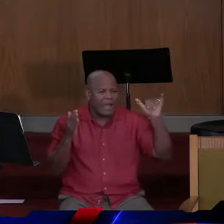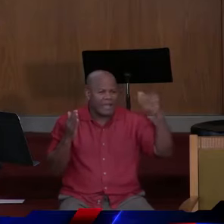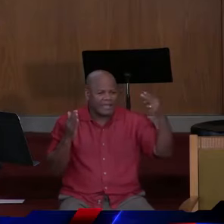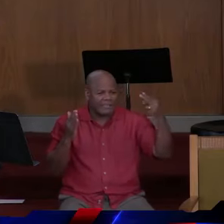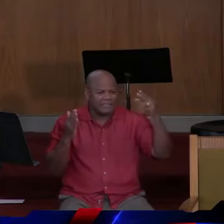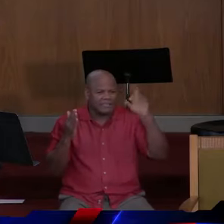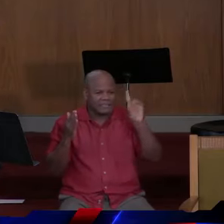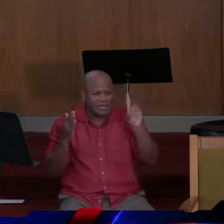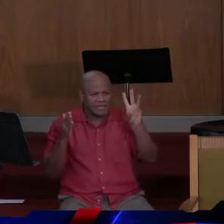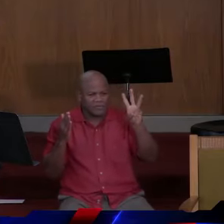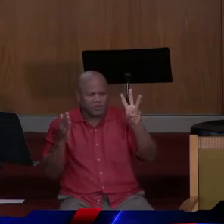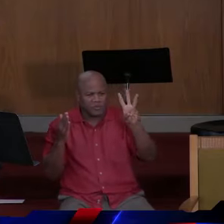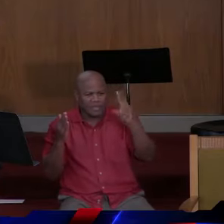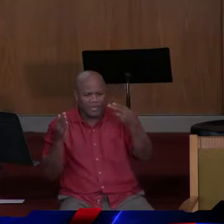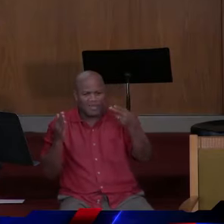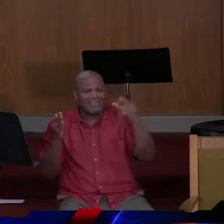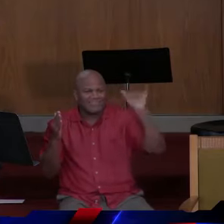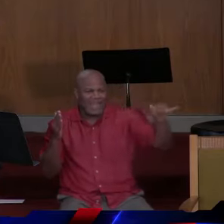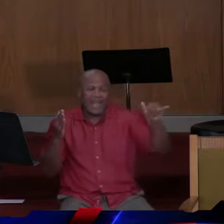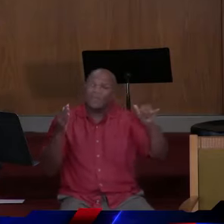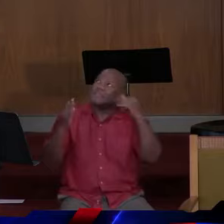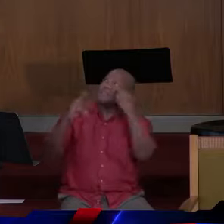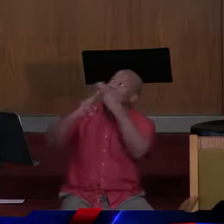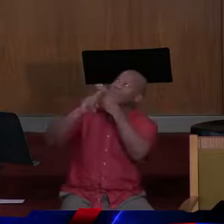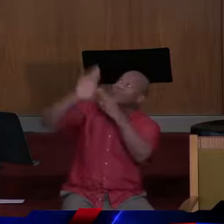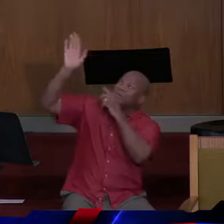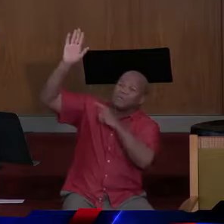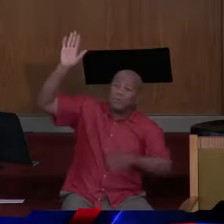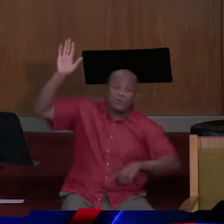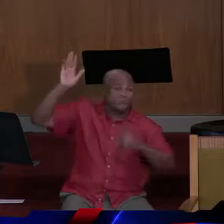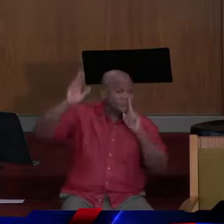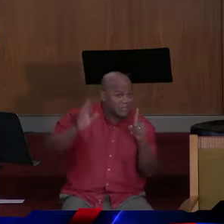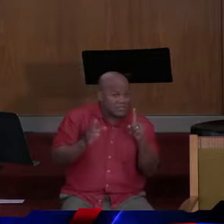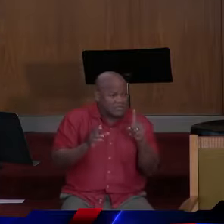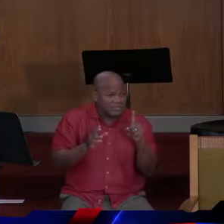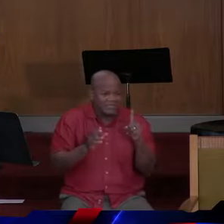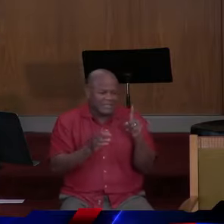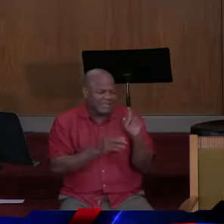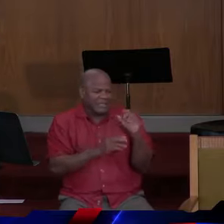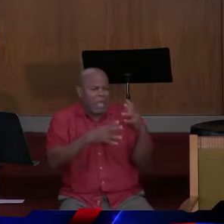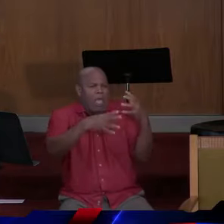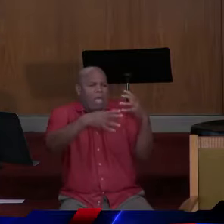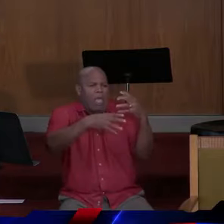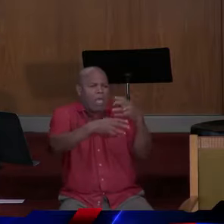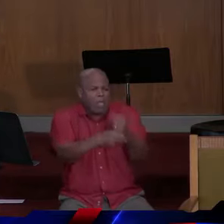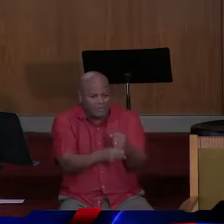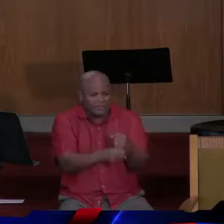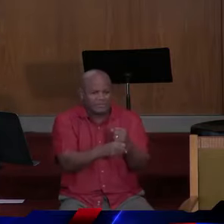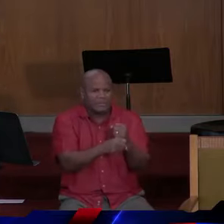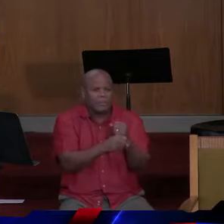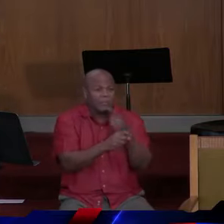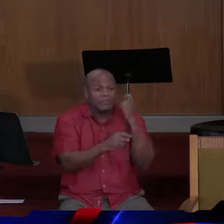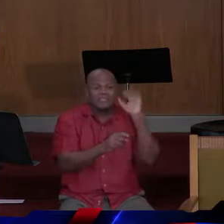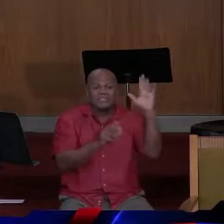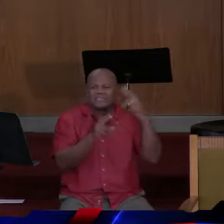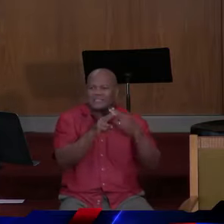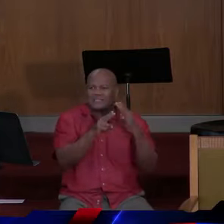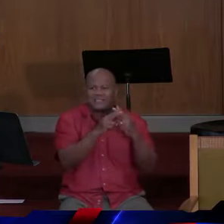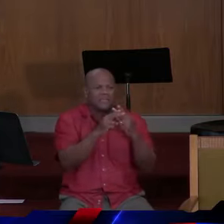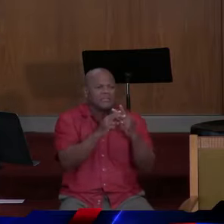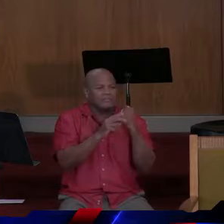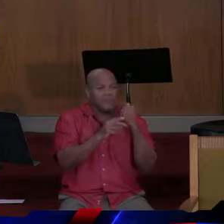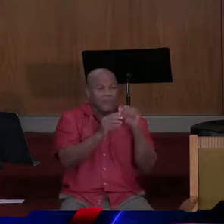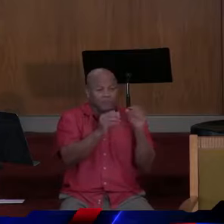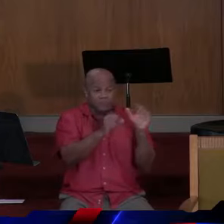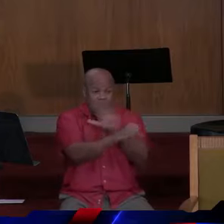YHWH. Now, this was the name of the Lord. This is actually the acronym of the name of the Lord because God's name was viewed as